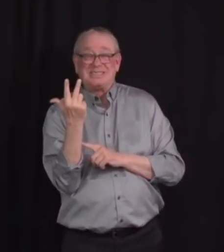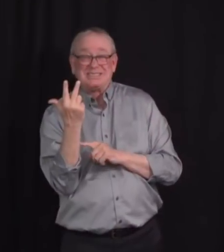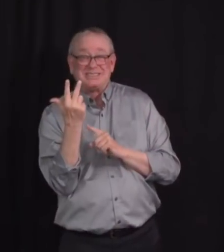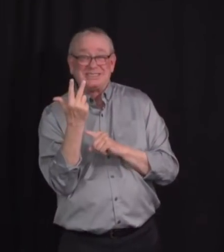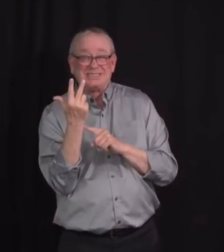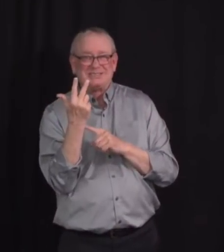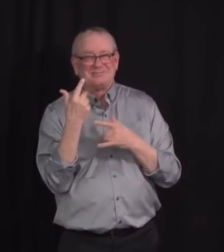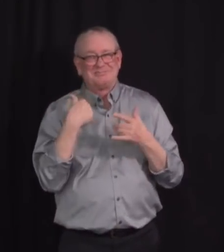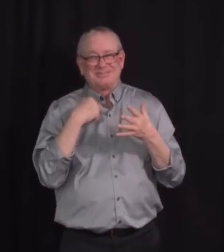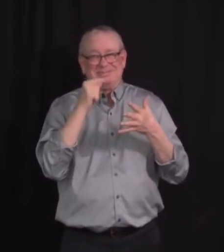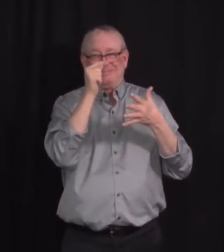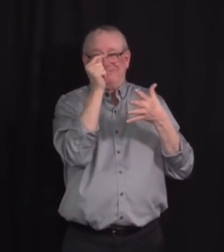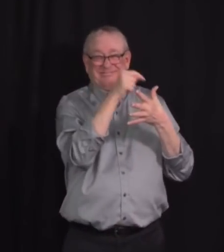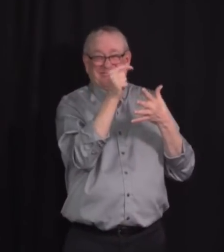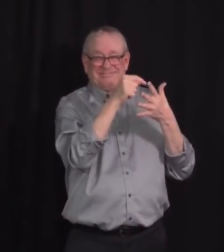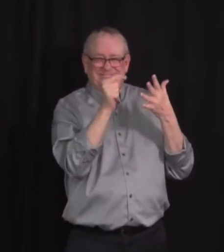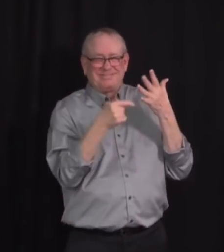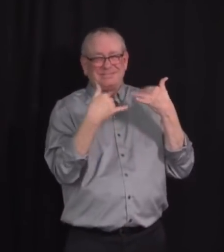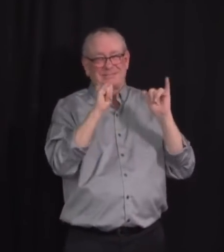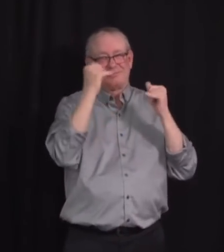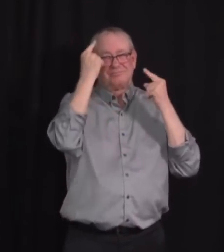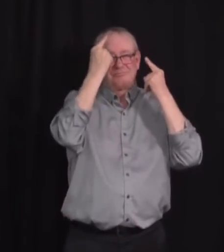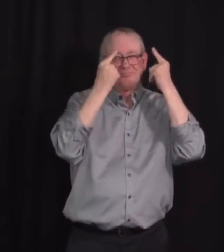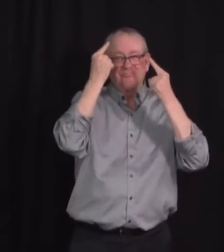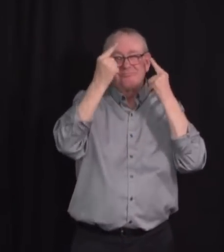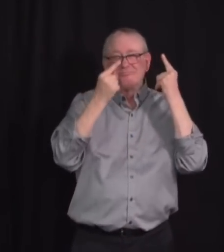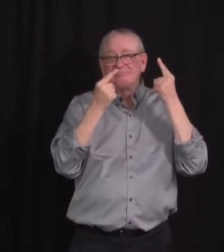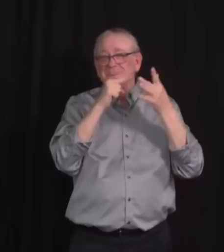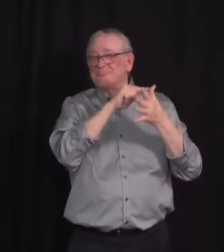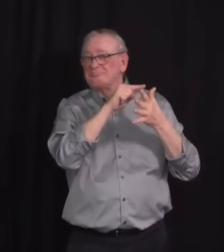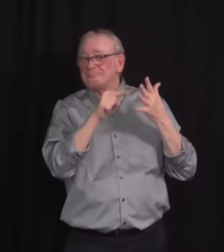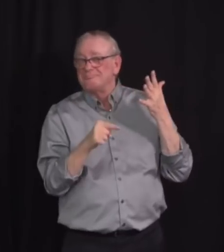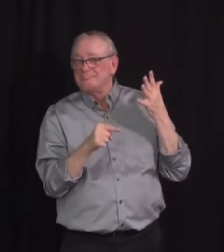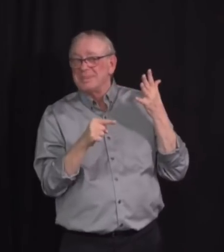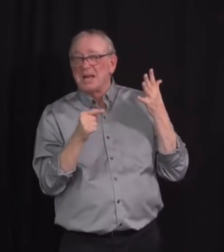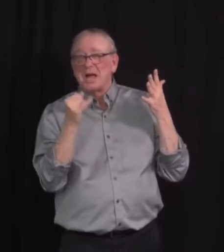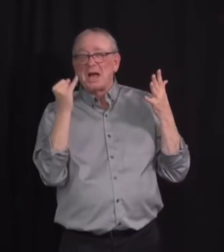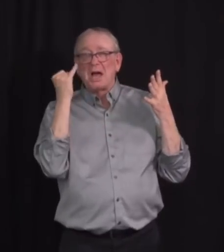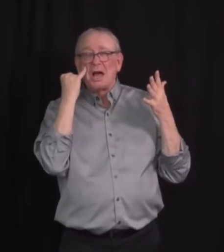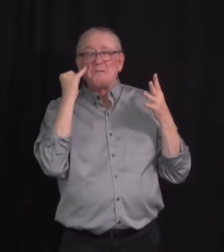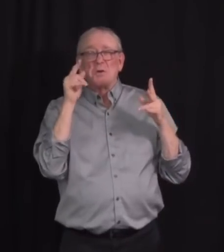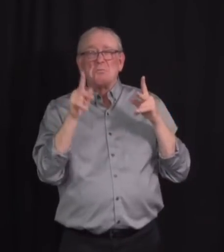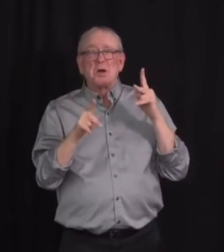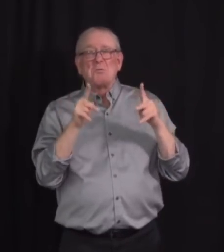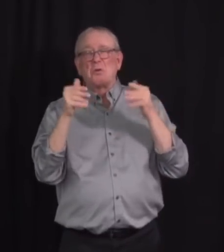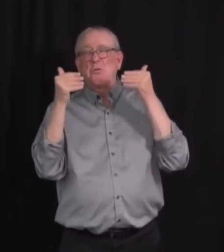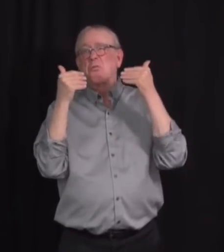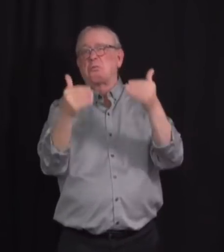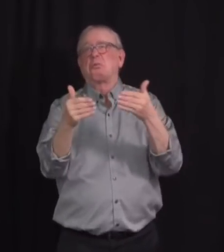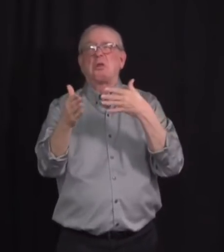To be clear, if people are choosing to interact with others outside